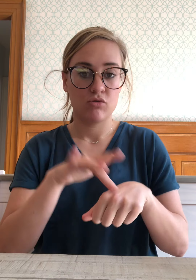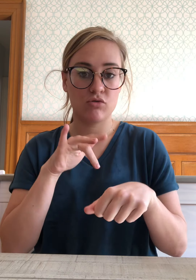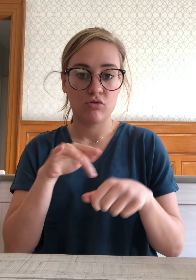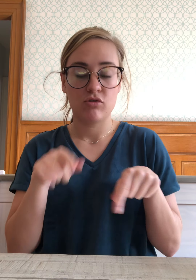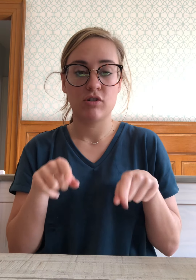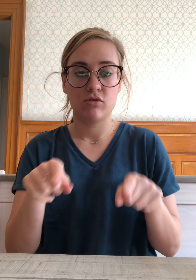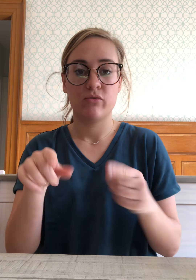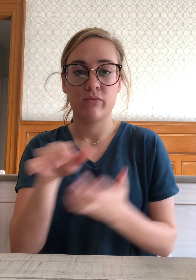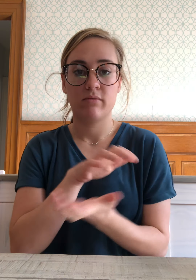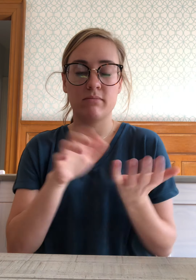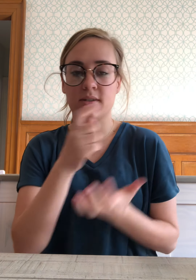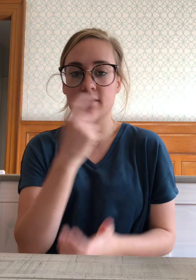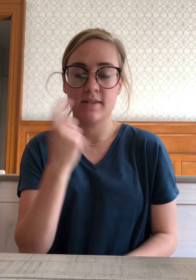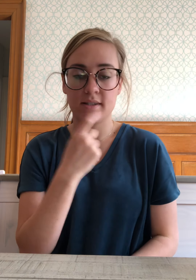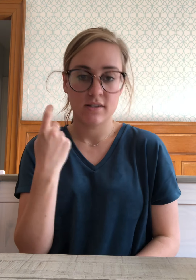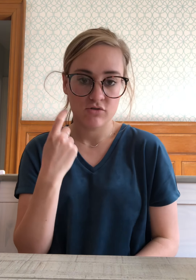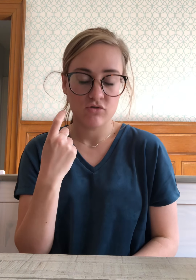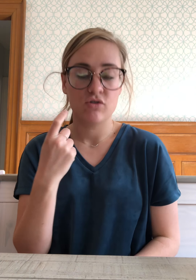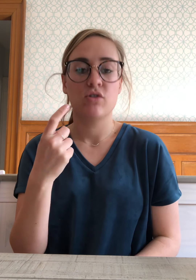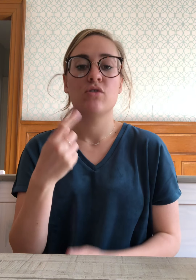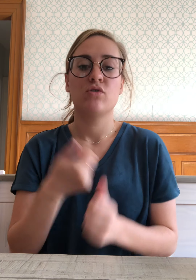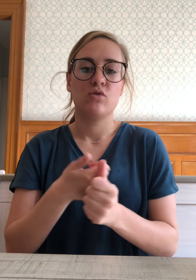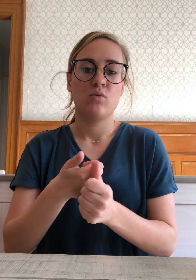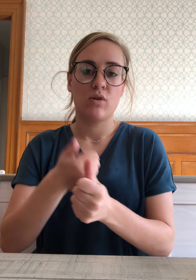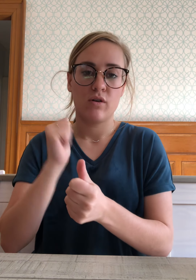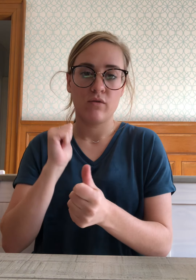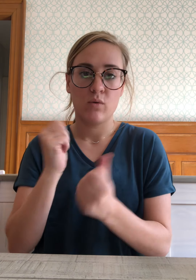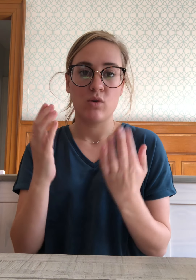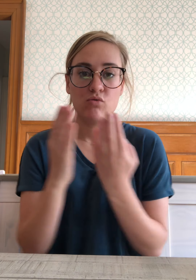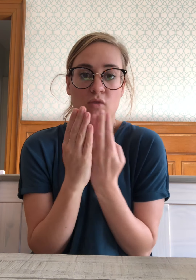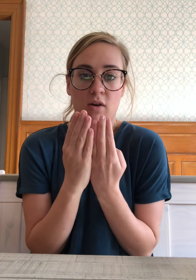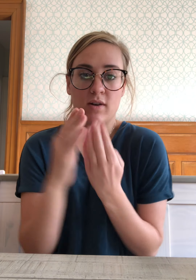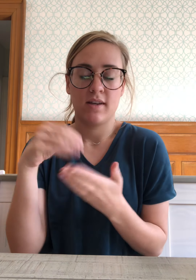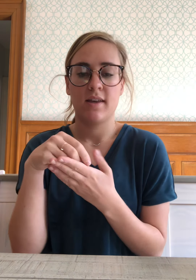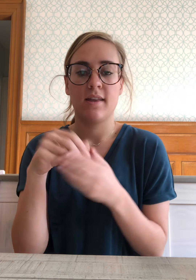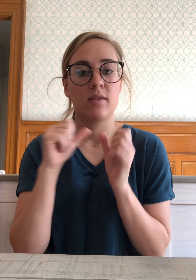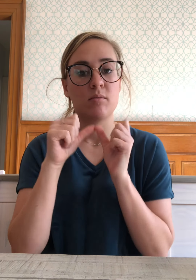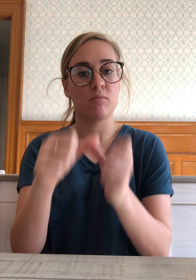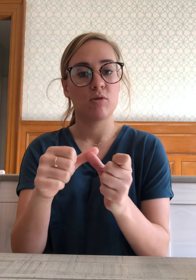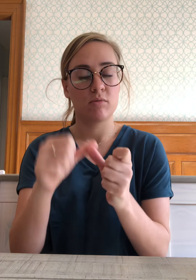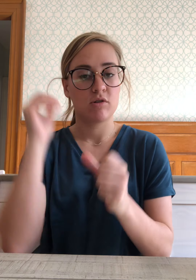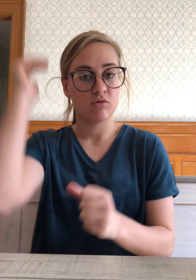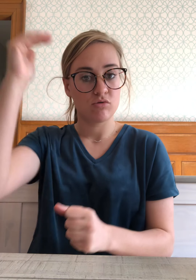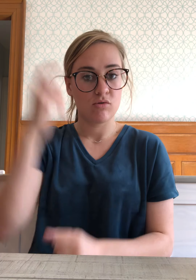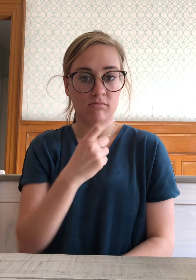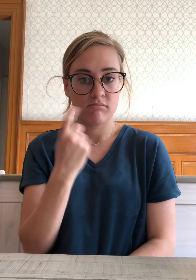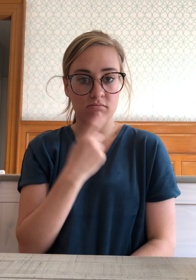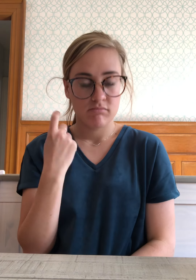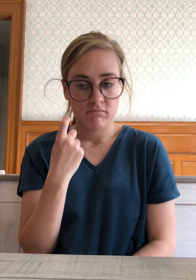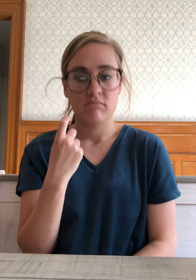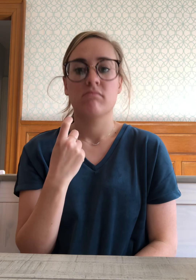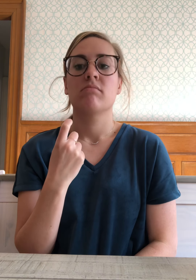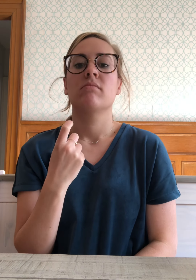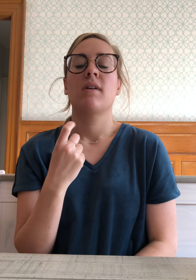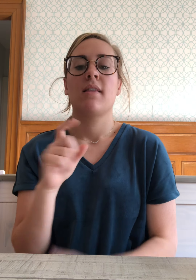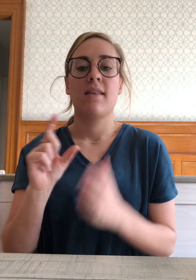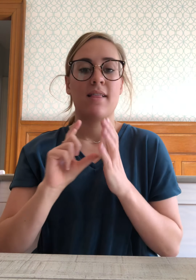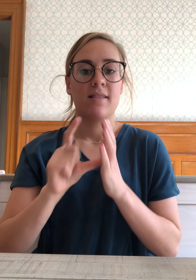avoid crowding in the permanent dentition. This facilitates fixed appliance therapy later in the permanent